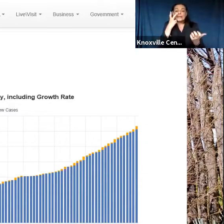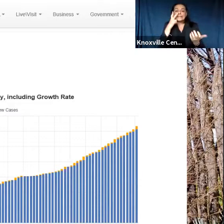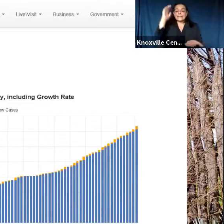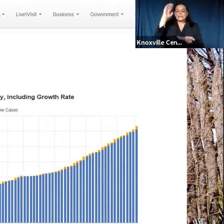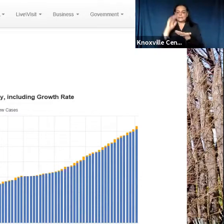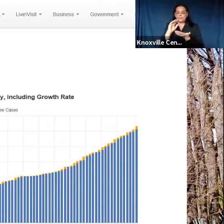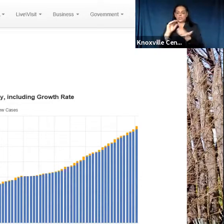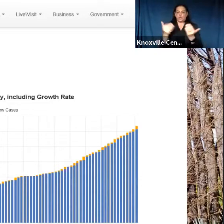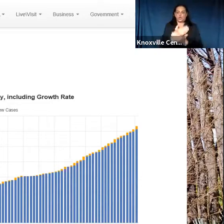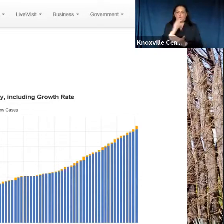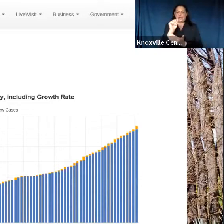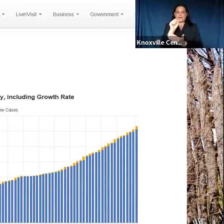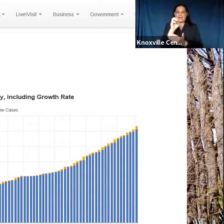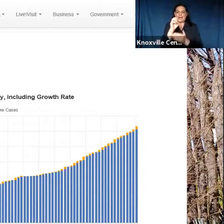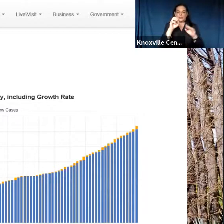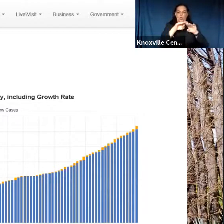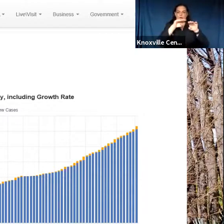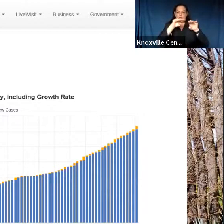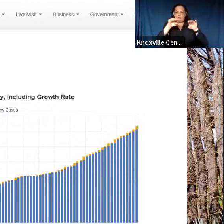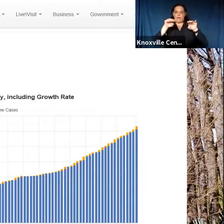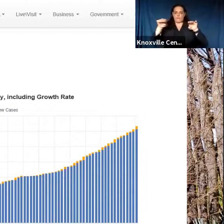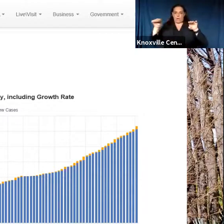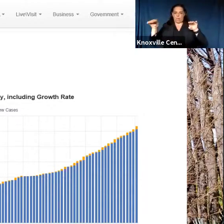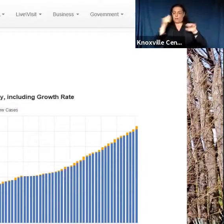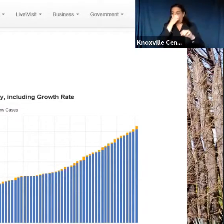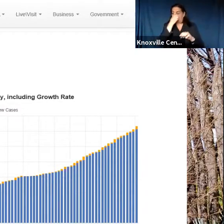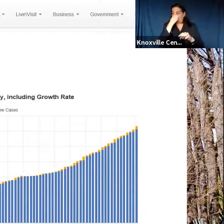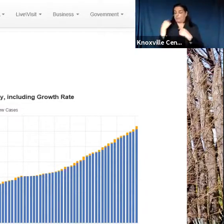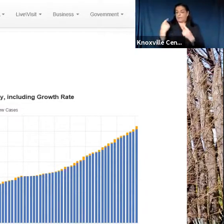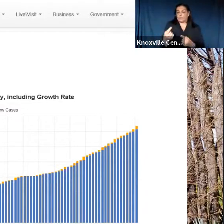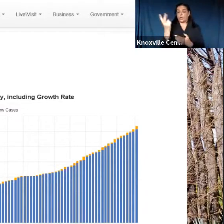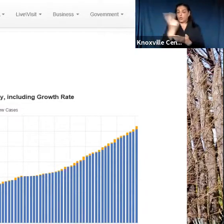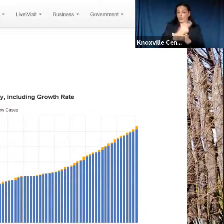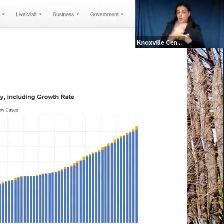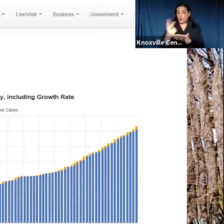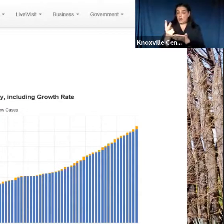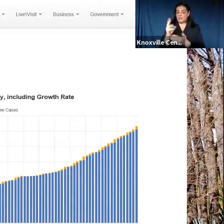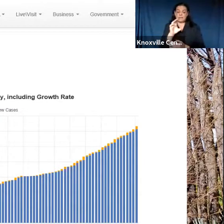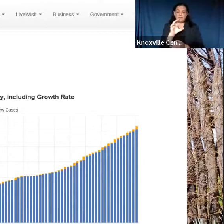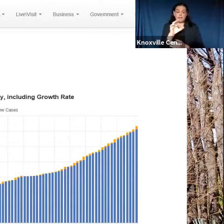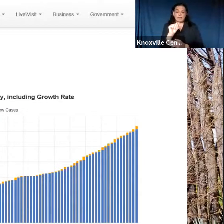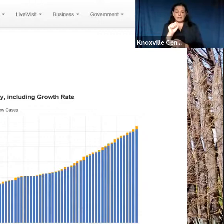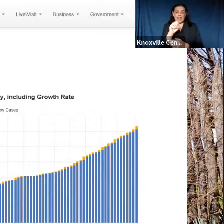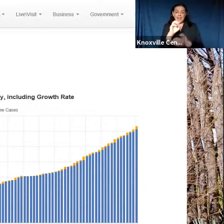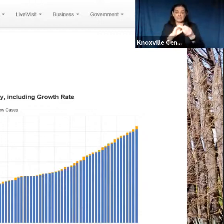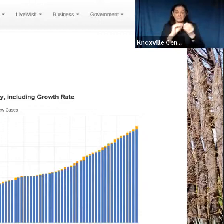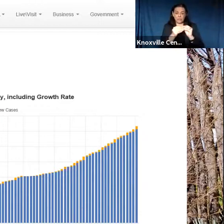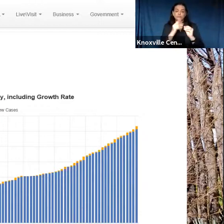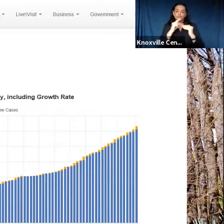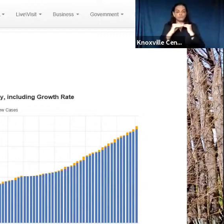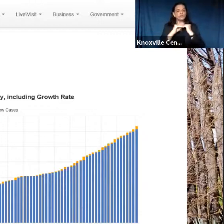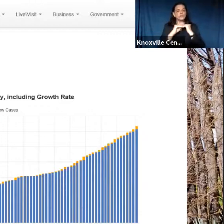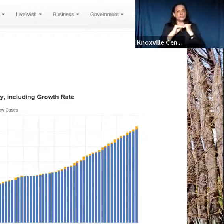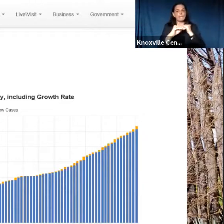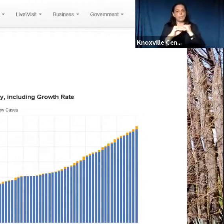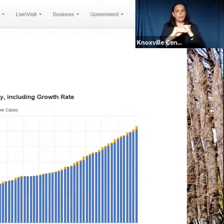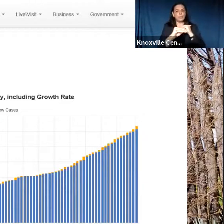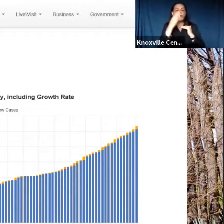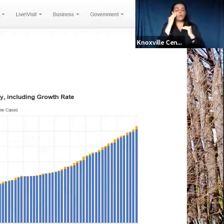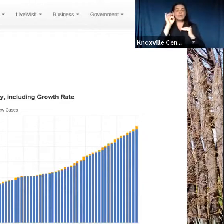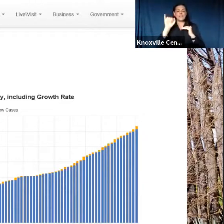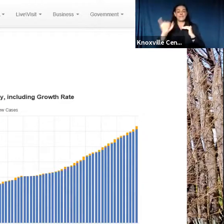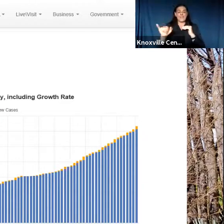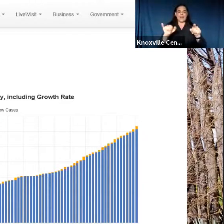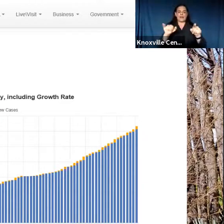or leveling out. Over the past 2 weeks, our new case counts have been stable. Because of that, this benchmark is represented